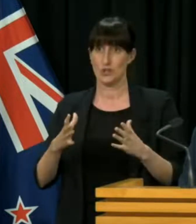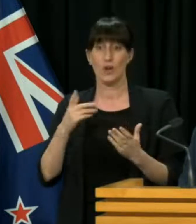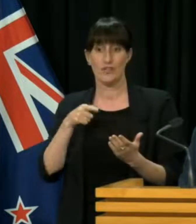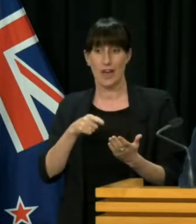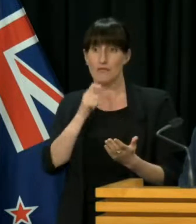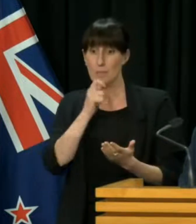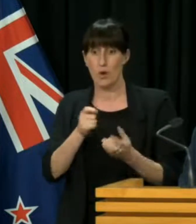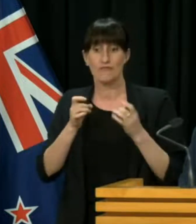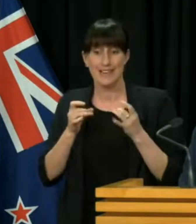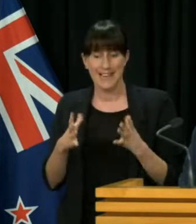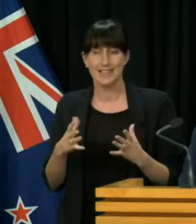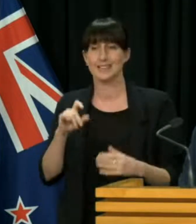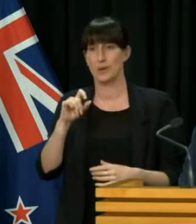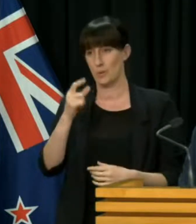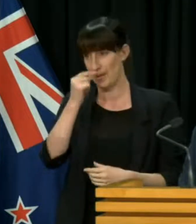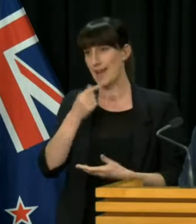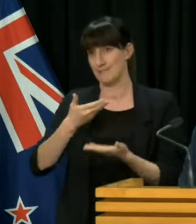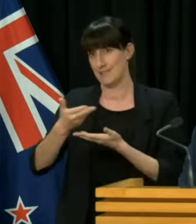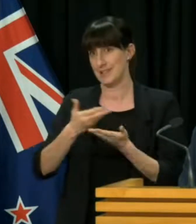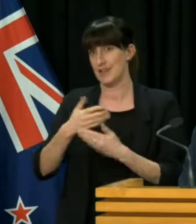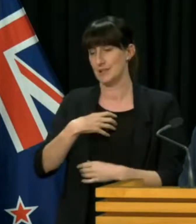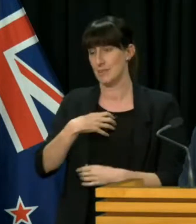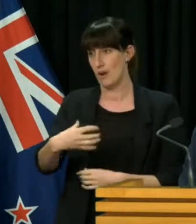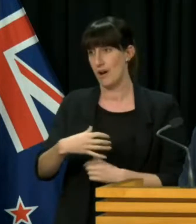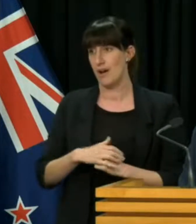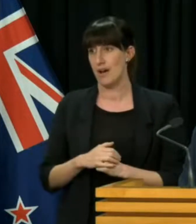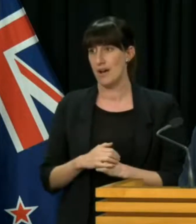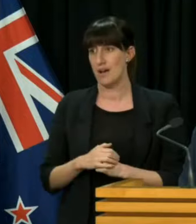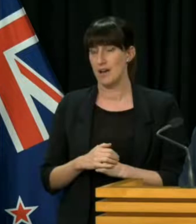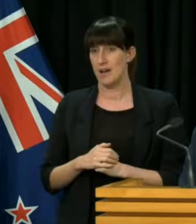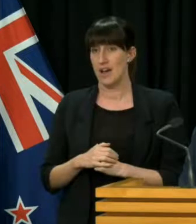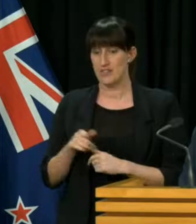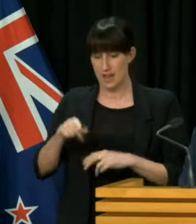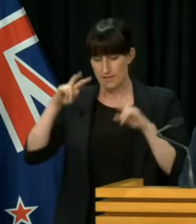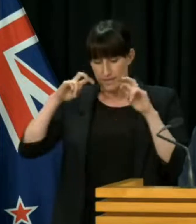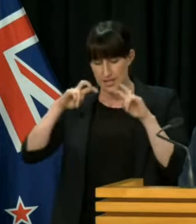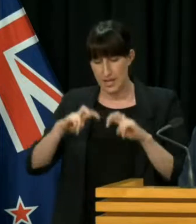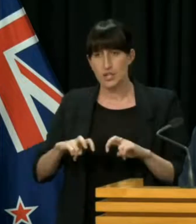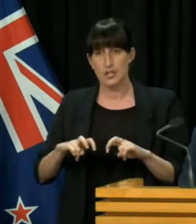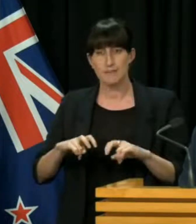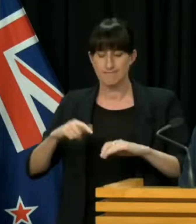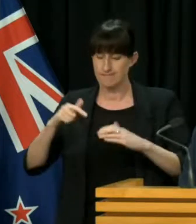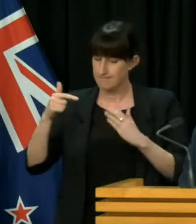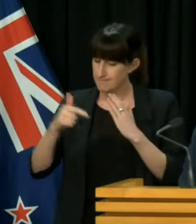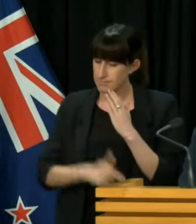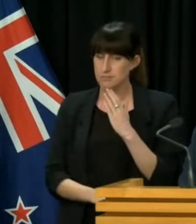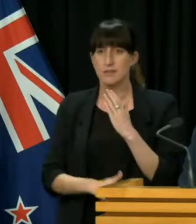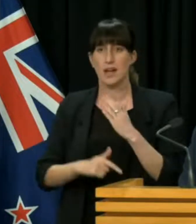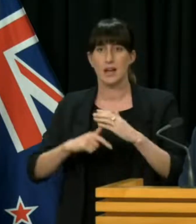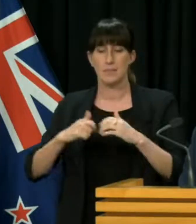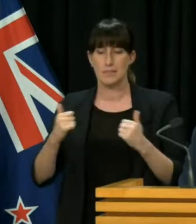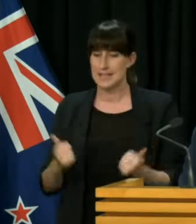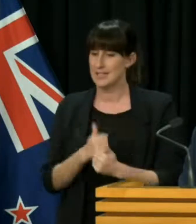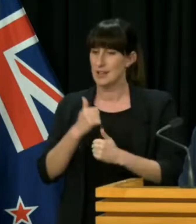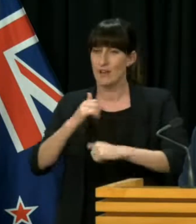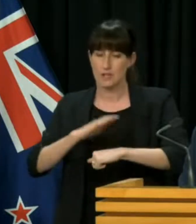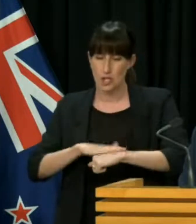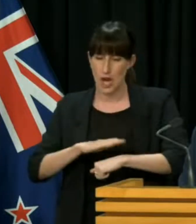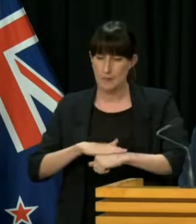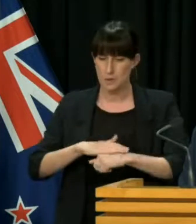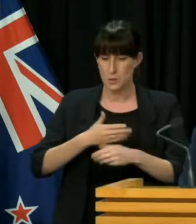released. They have taken a significant amount of time, evidence from a range of individuals and